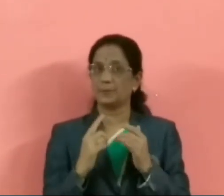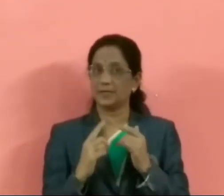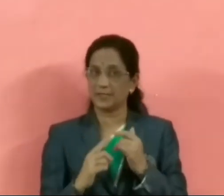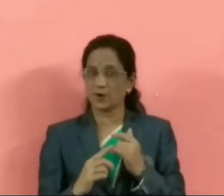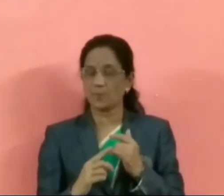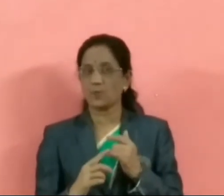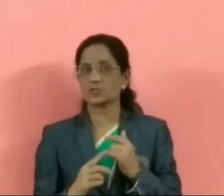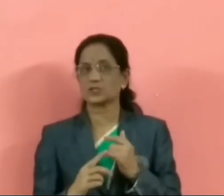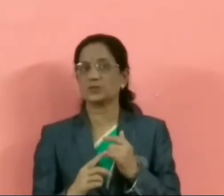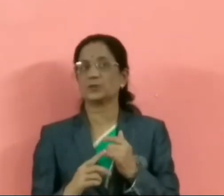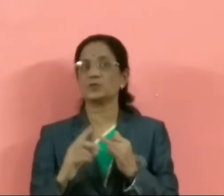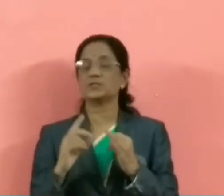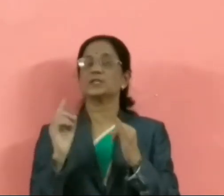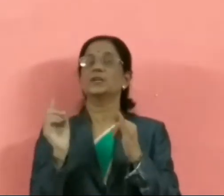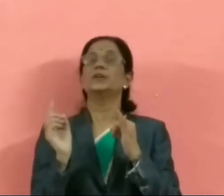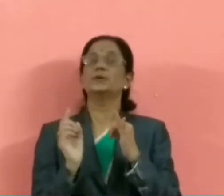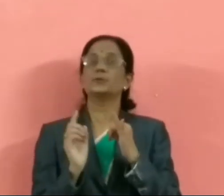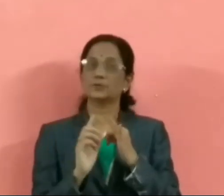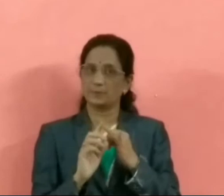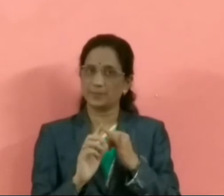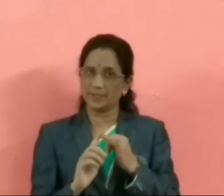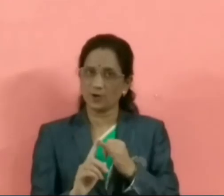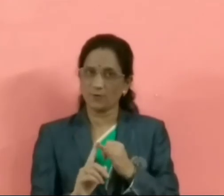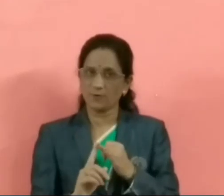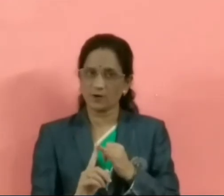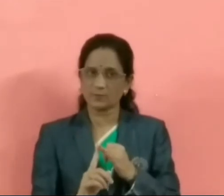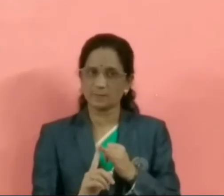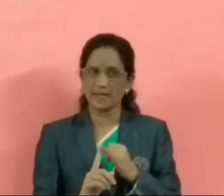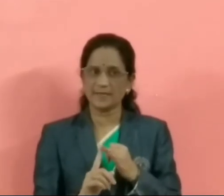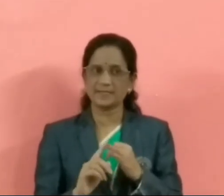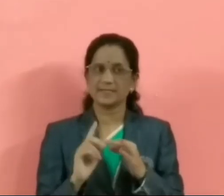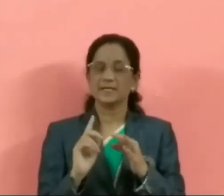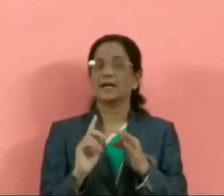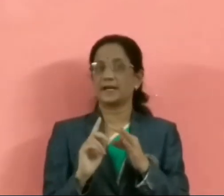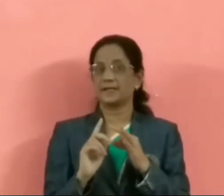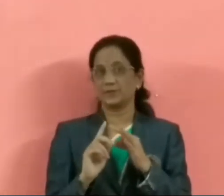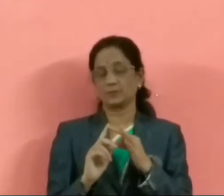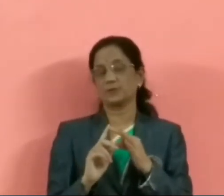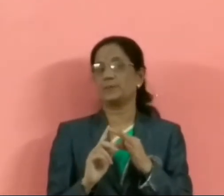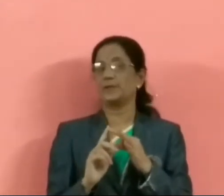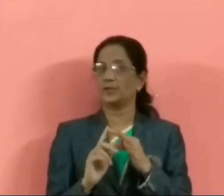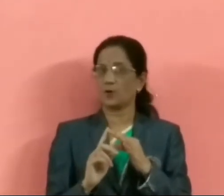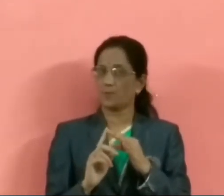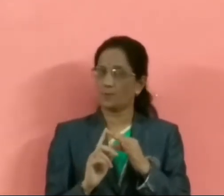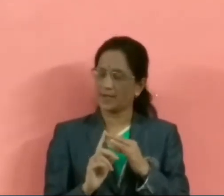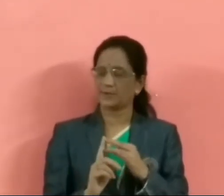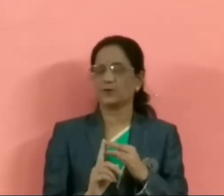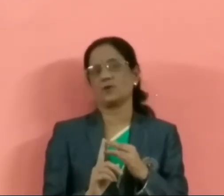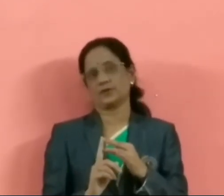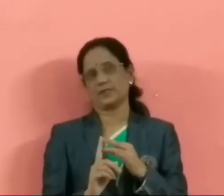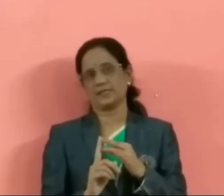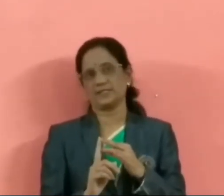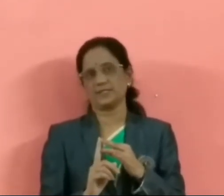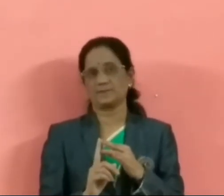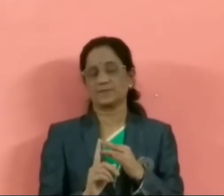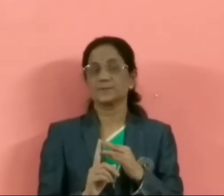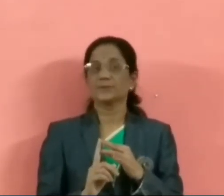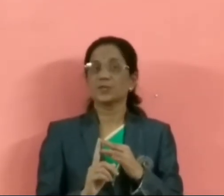breeding of mosquitoes, due to the breeding of houseflies, and due to the breeding of microorganisms.